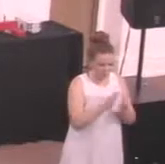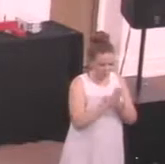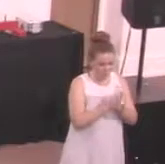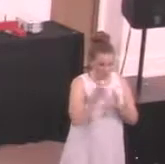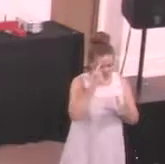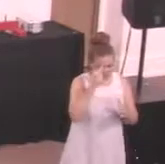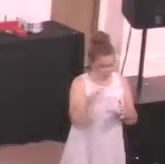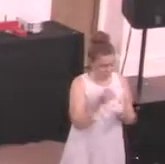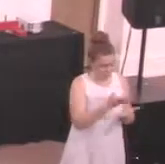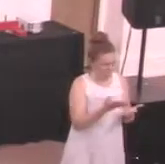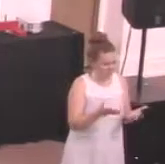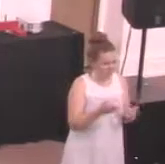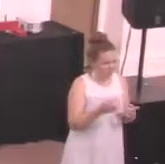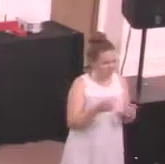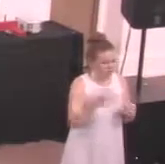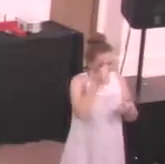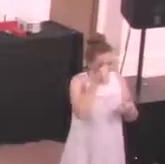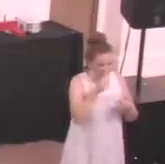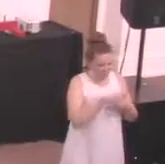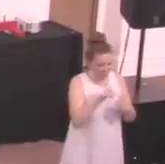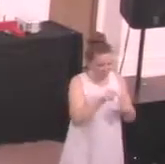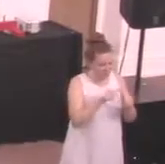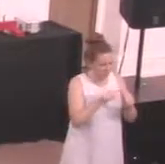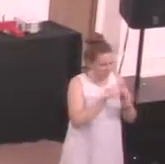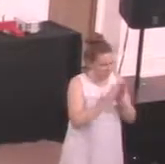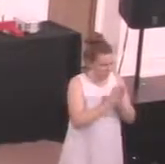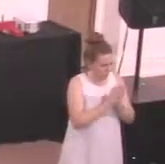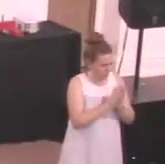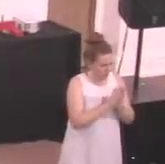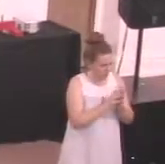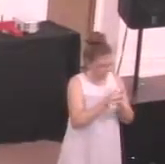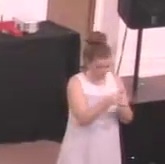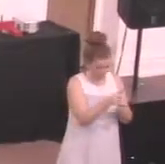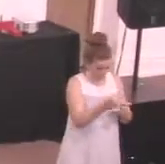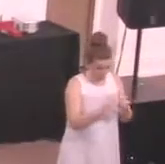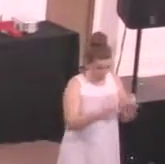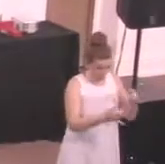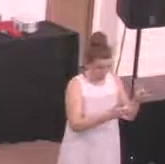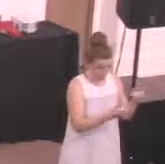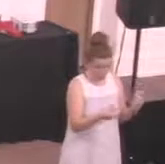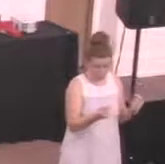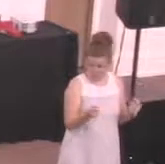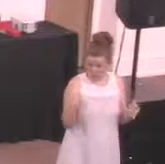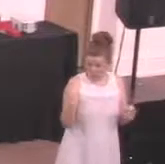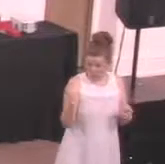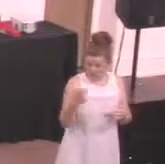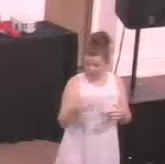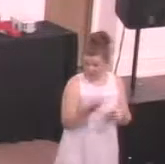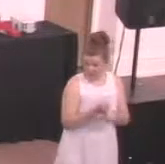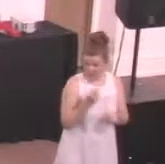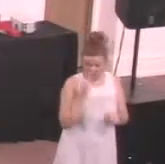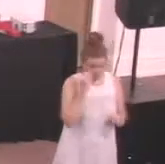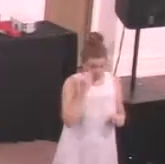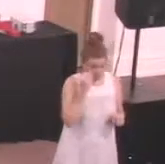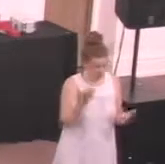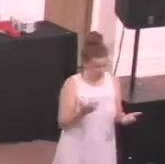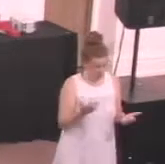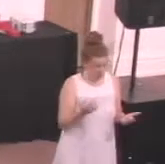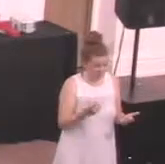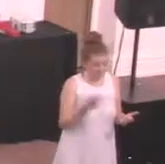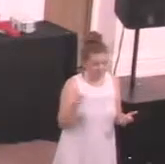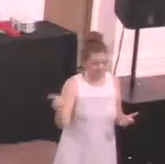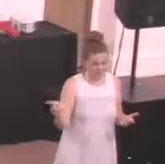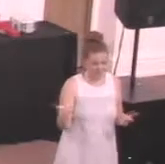Things to remind you to keep praying for these guys, because do you want to go out and travel and do what they do and never get home? Because they're the ones that